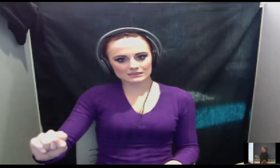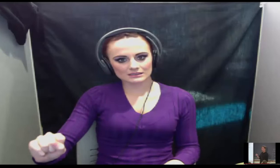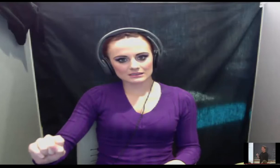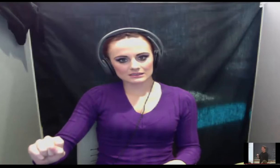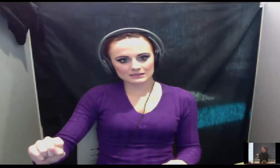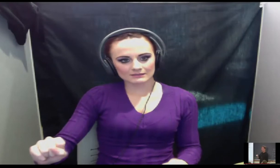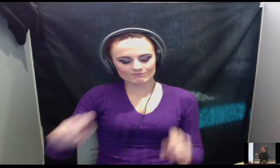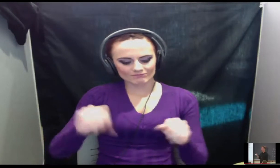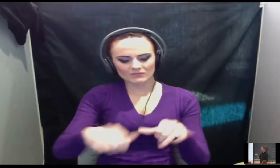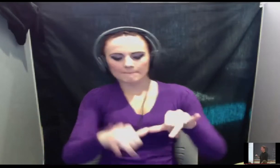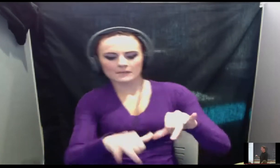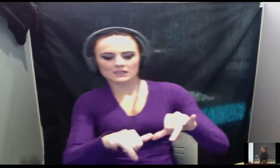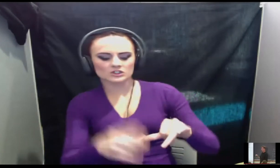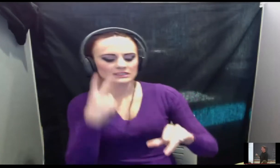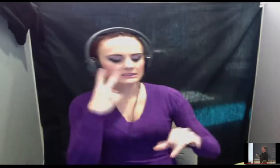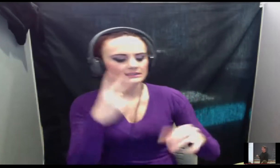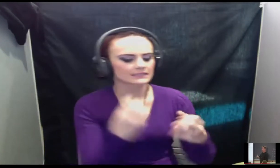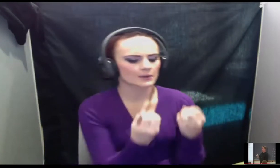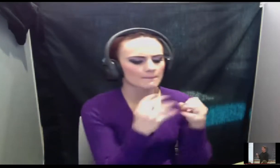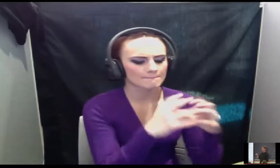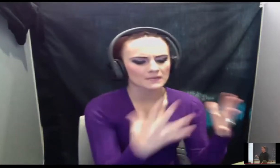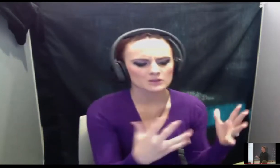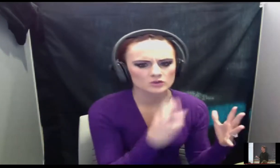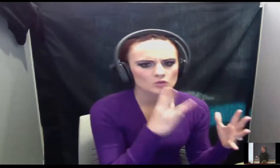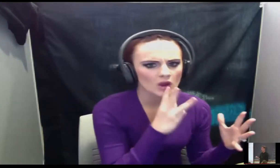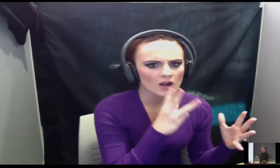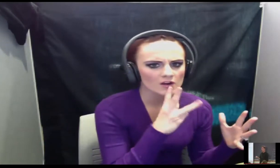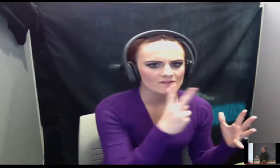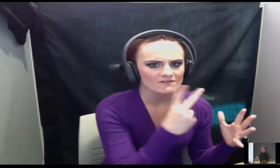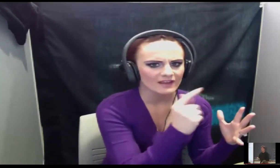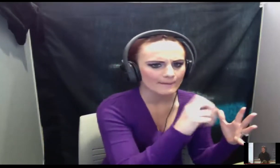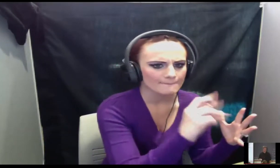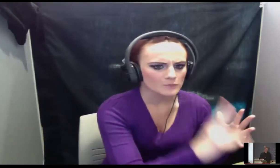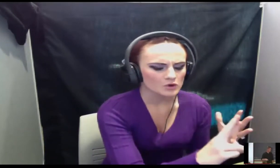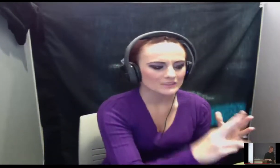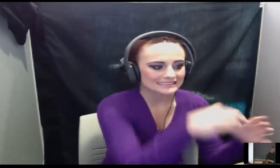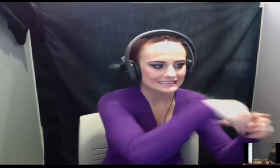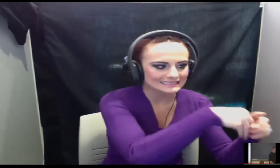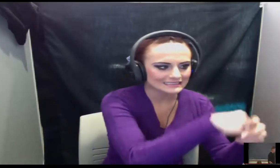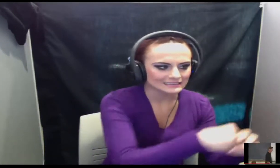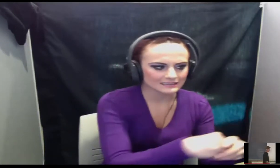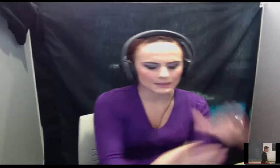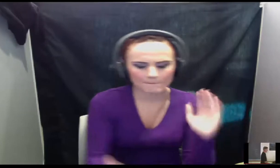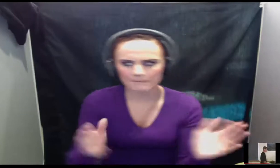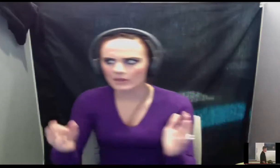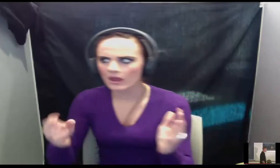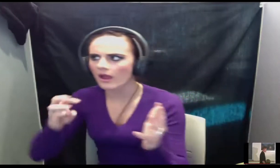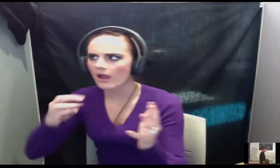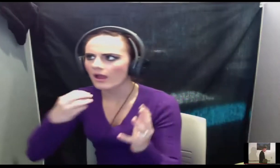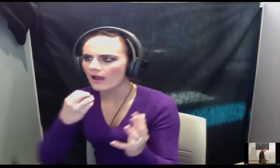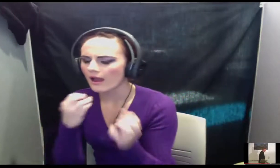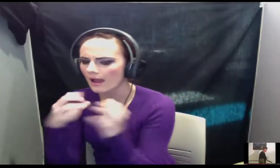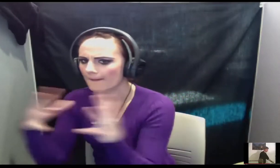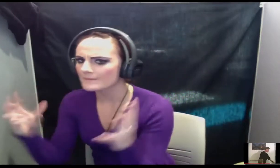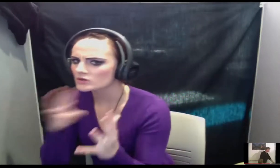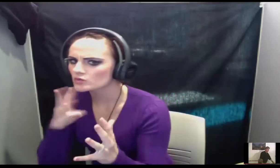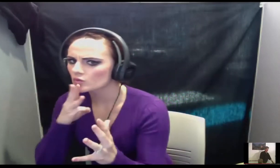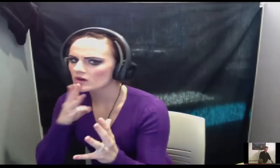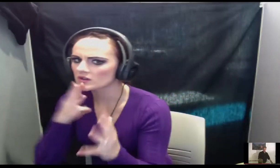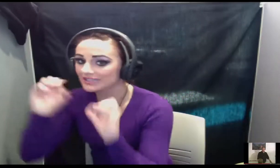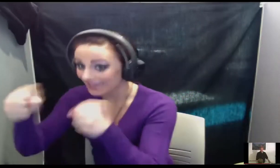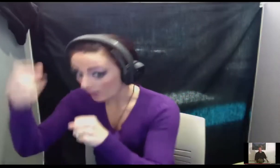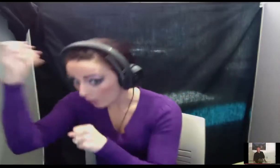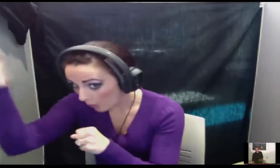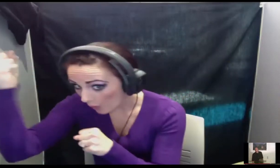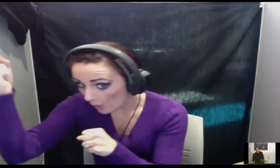or how much water vapor the air can hold, how much is actually in it, and that's relative humidity. The device they use is called